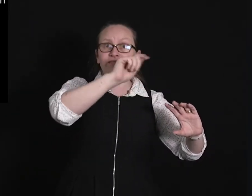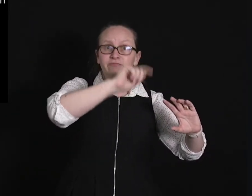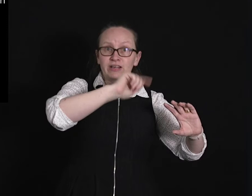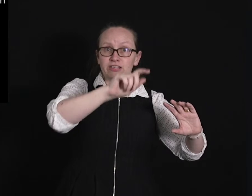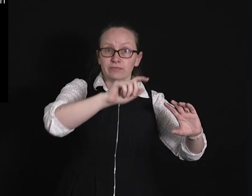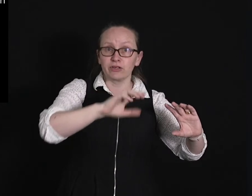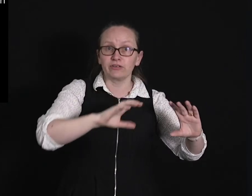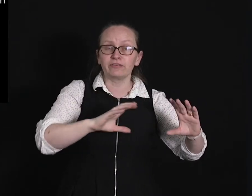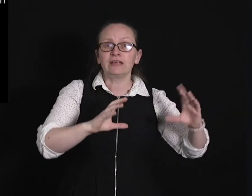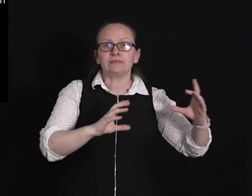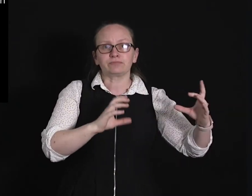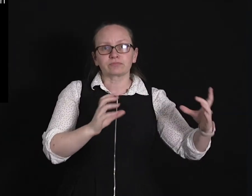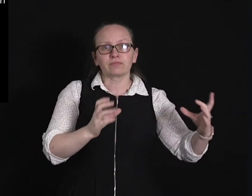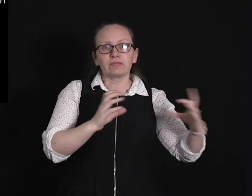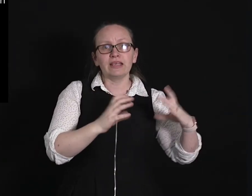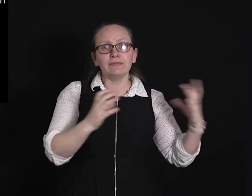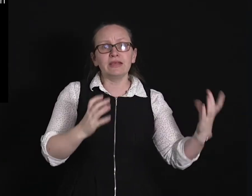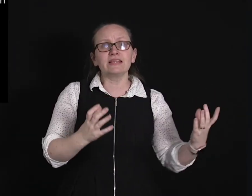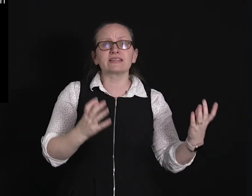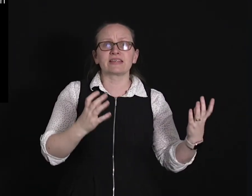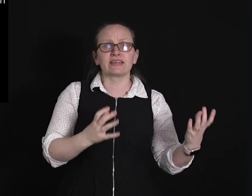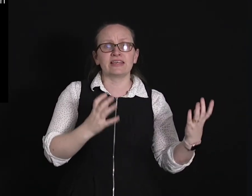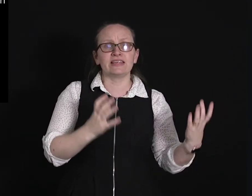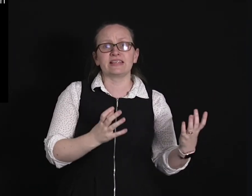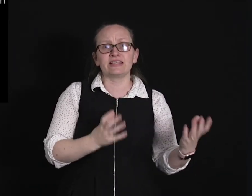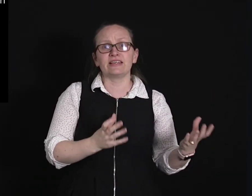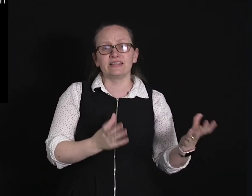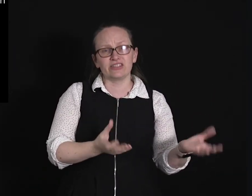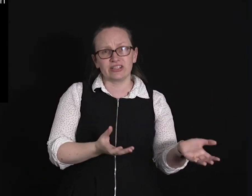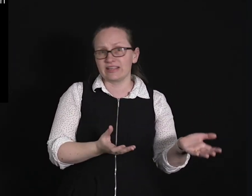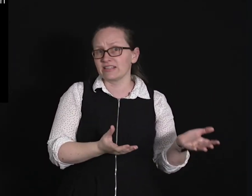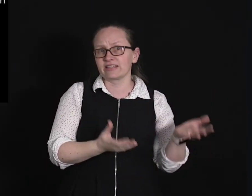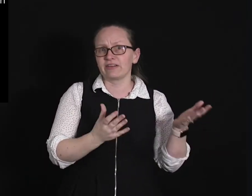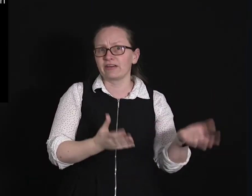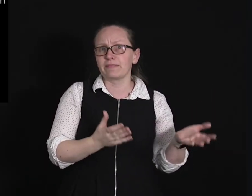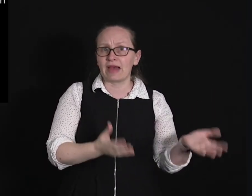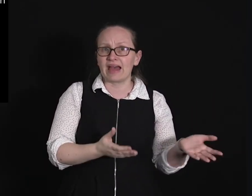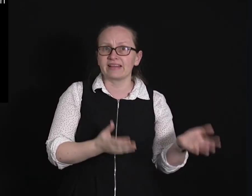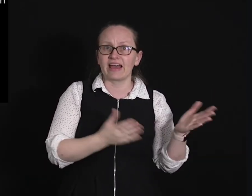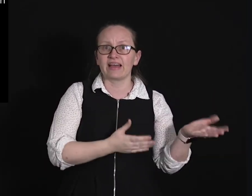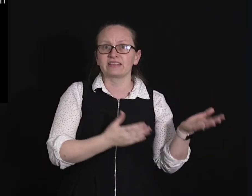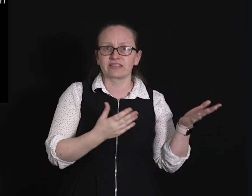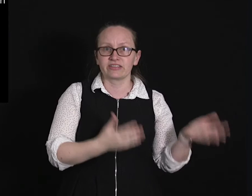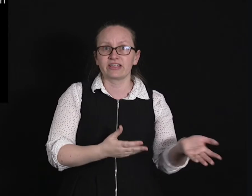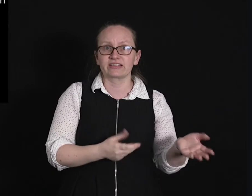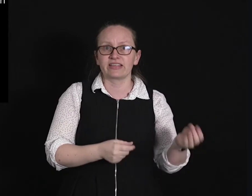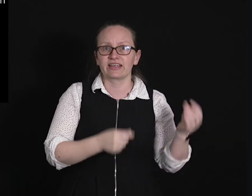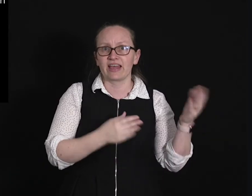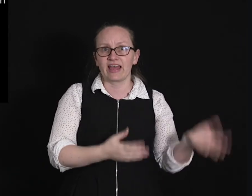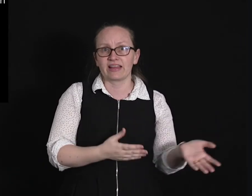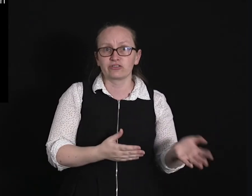free to move. It means that these insulators are very bad at conducting